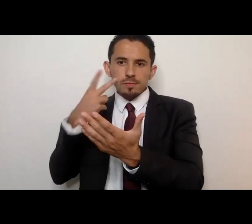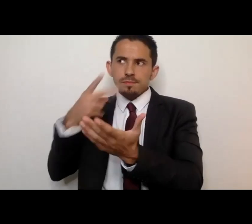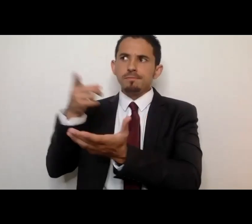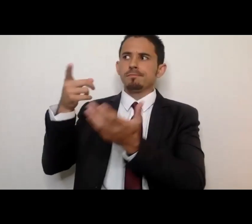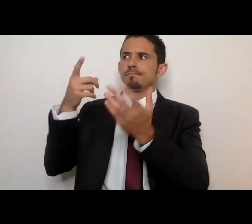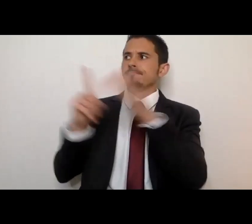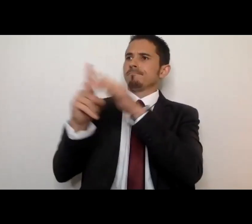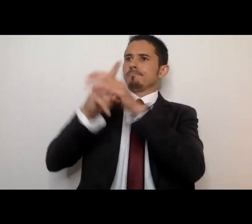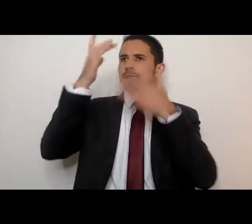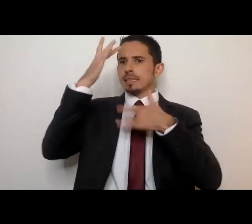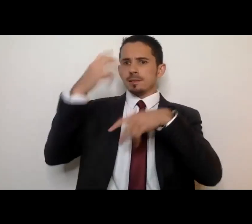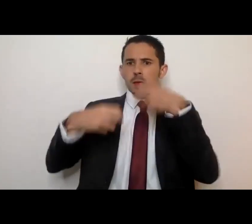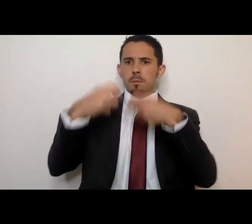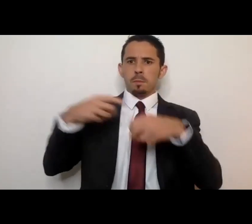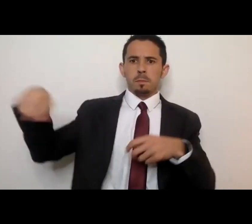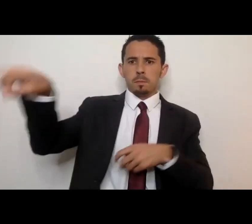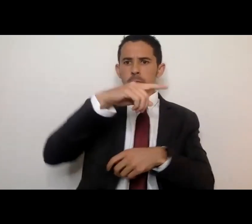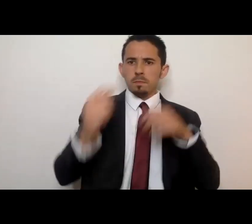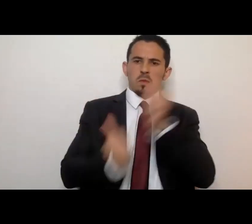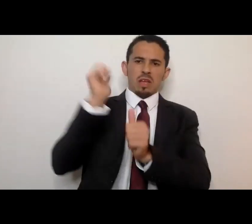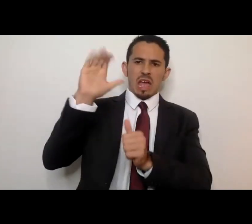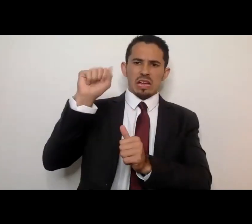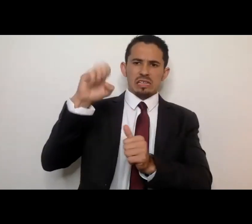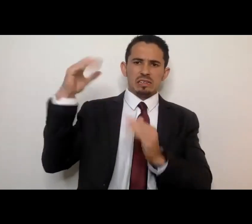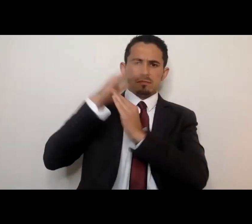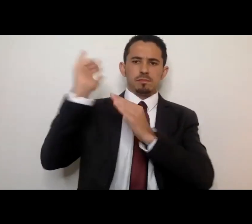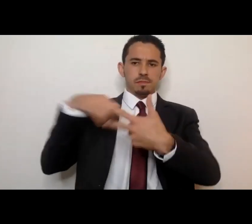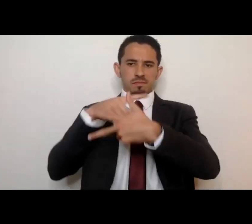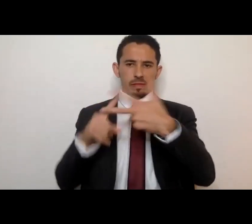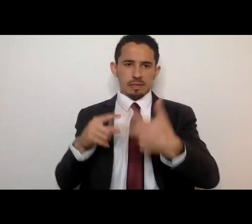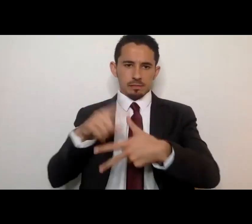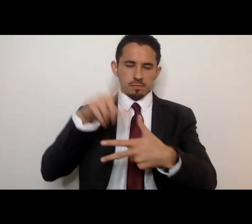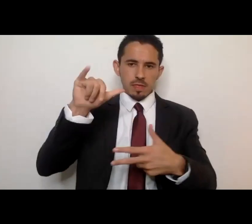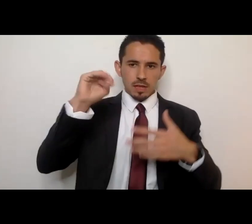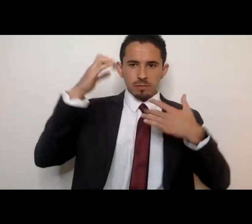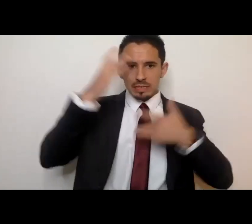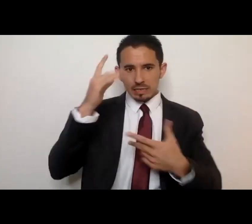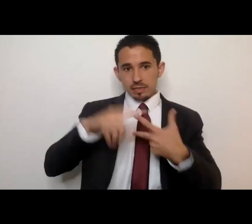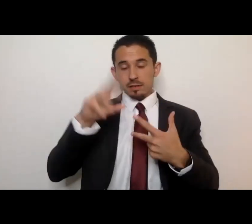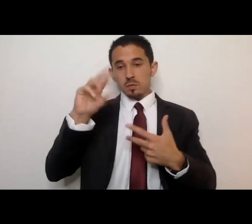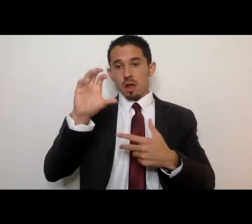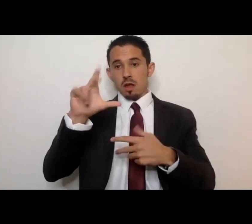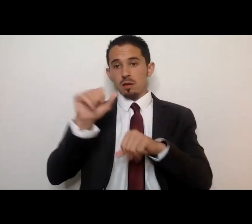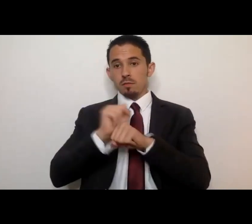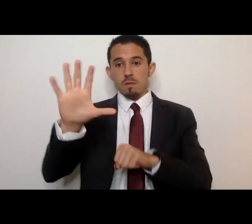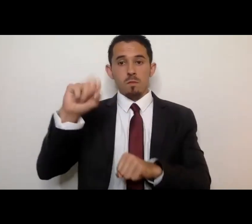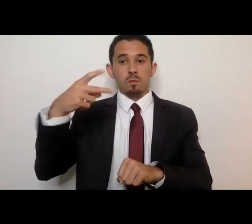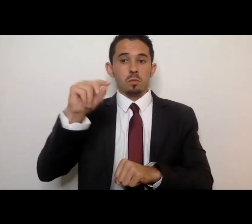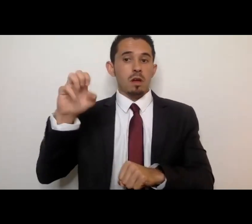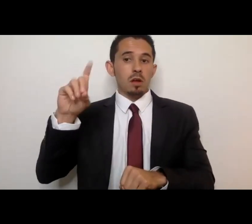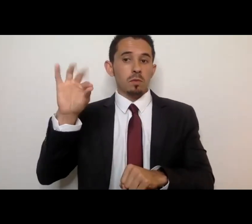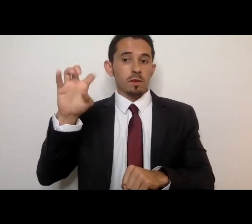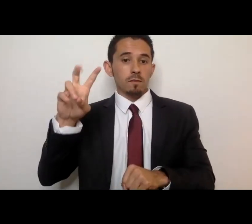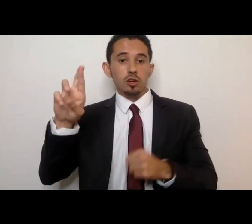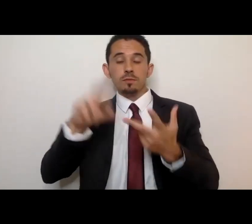And I chose these diseases based on a need-based approach to see where the greatest prevalence of cases are occurring and where the priorities should be. So this